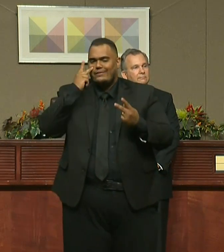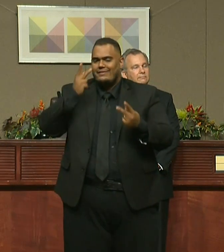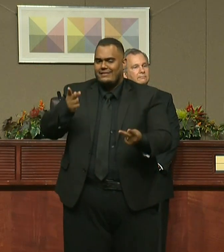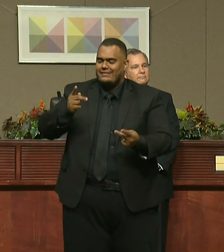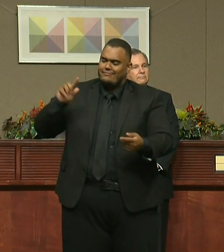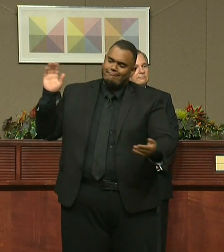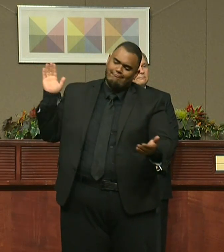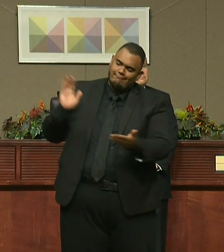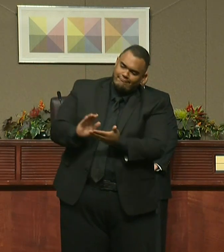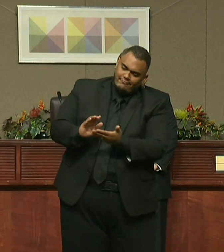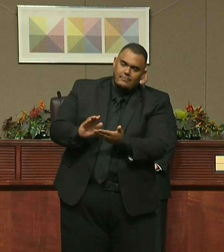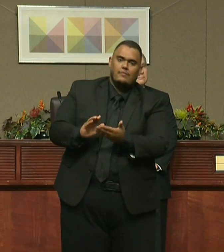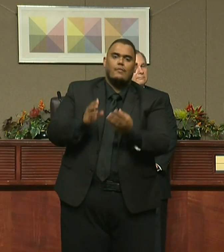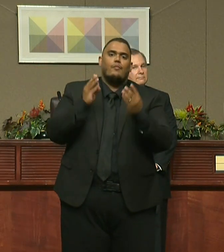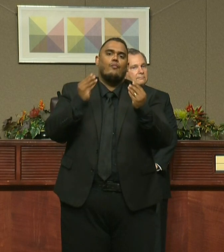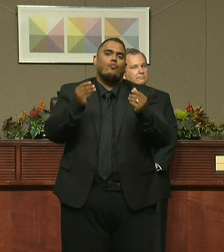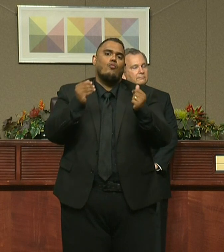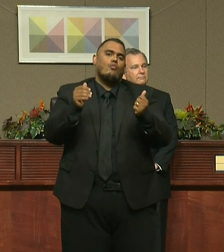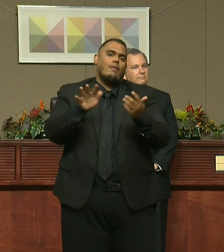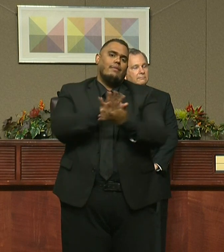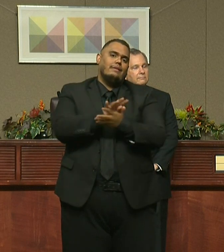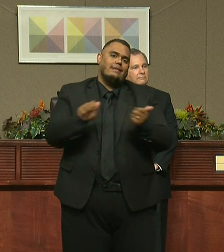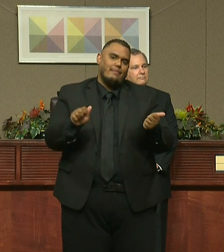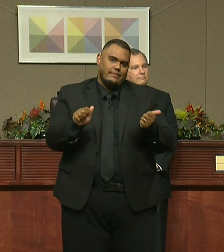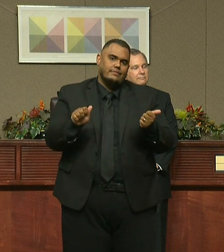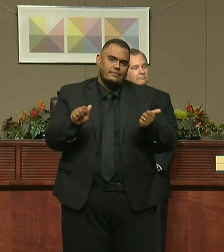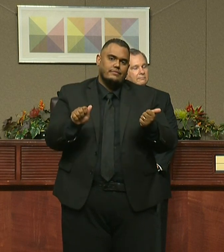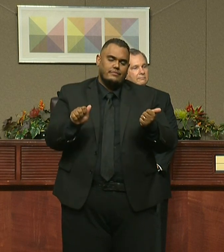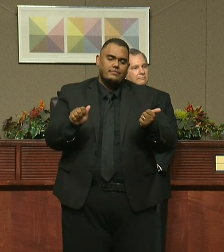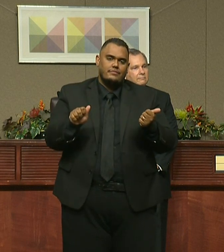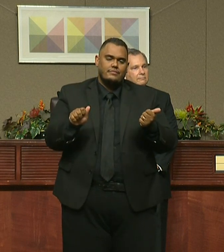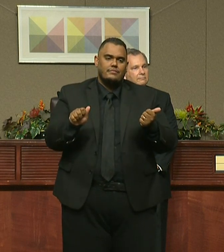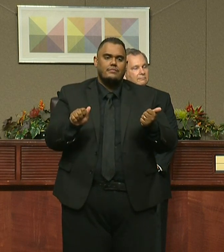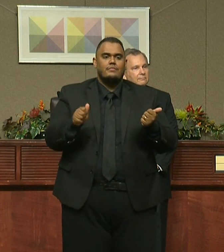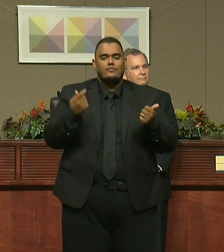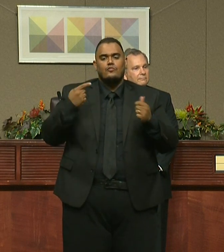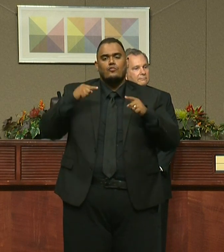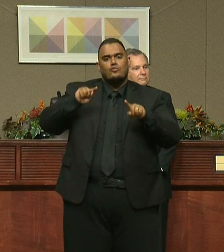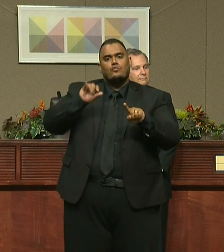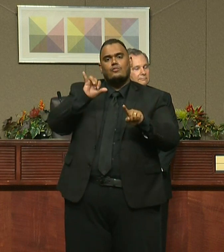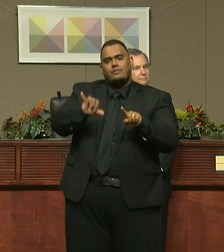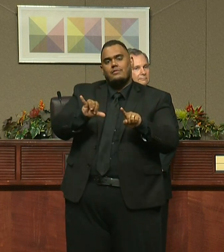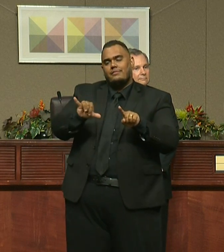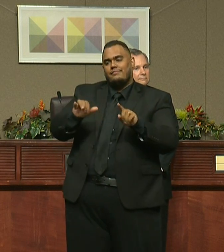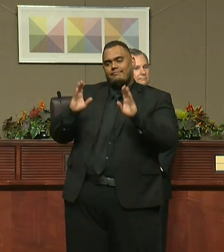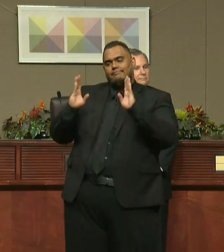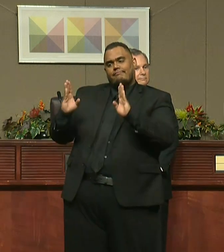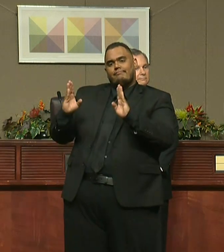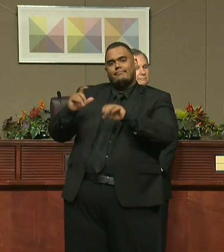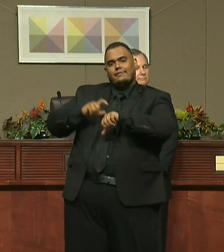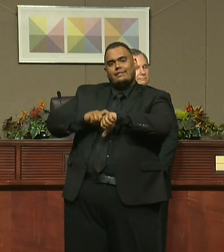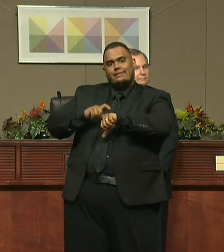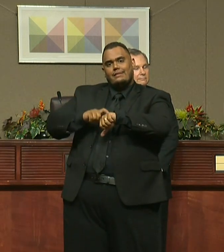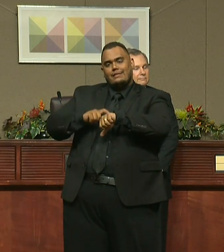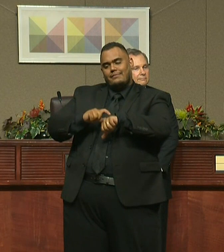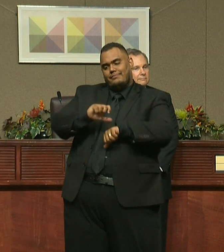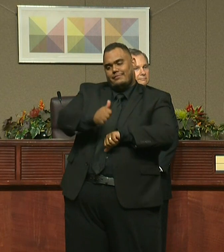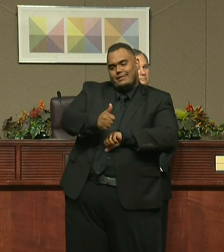property damage or destruction during that period of time. While we have seen